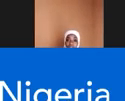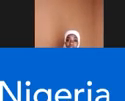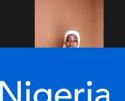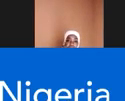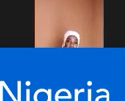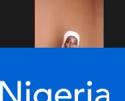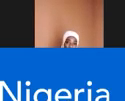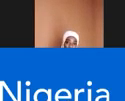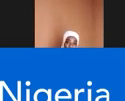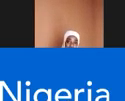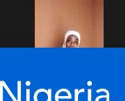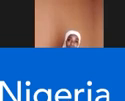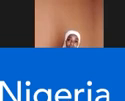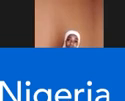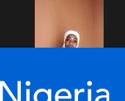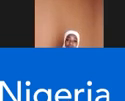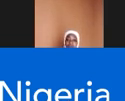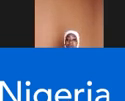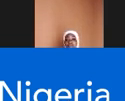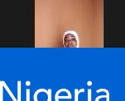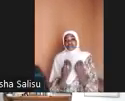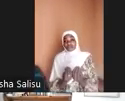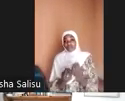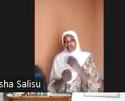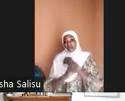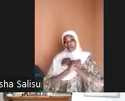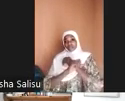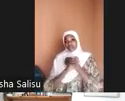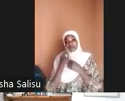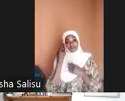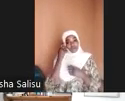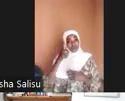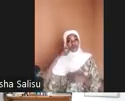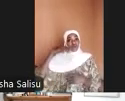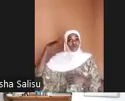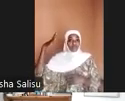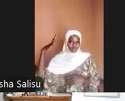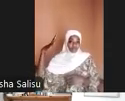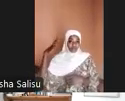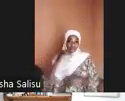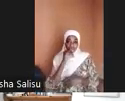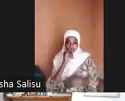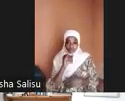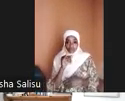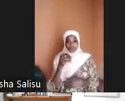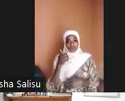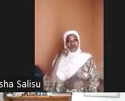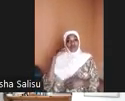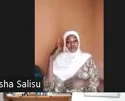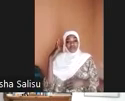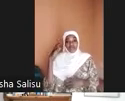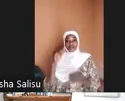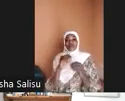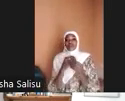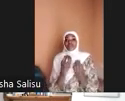Our organization, Advocacy for Women with Disability Initiatives, is a women-led organization of